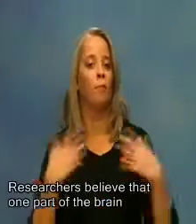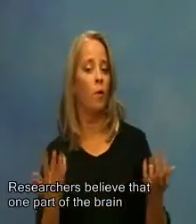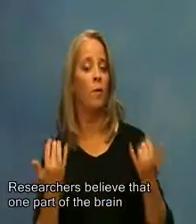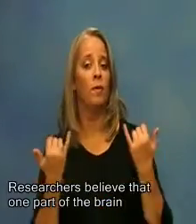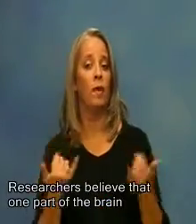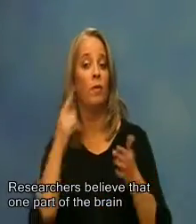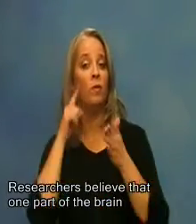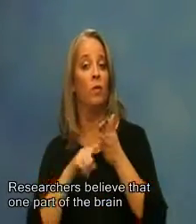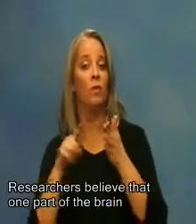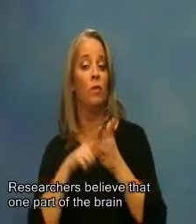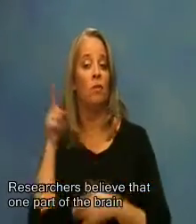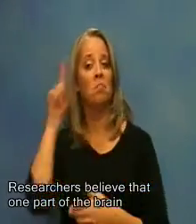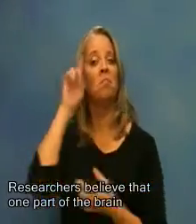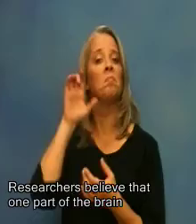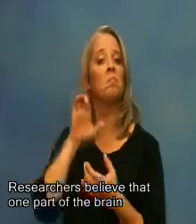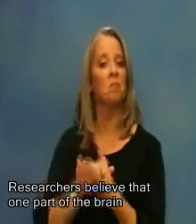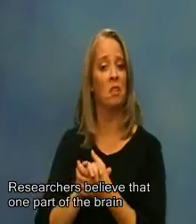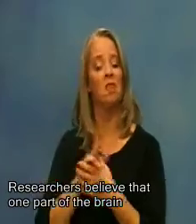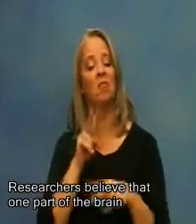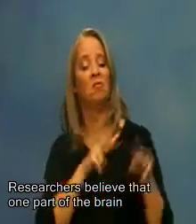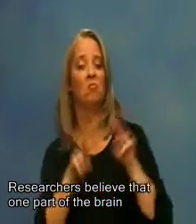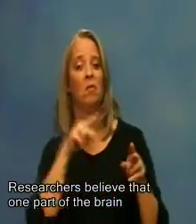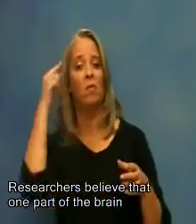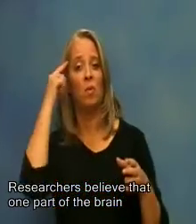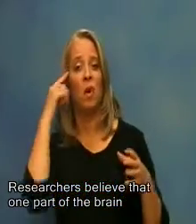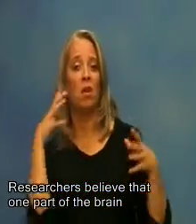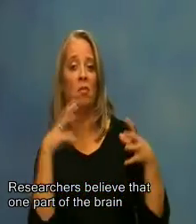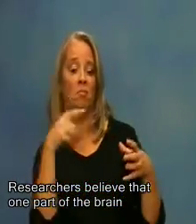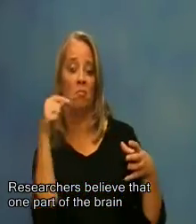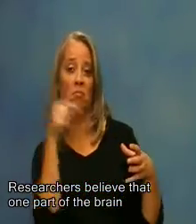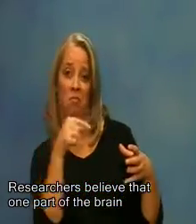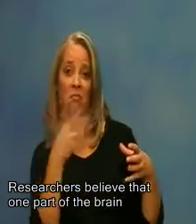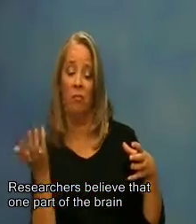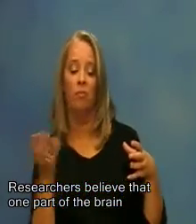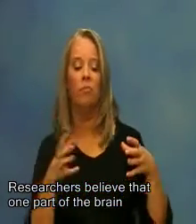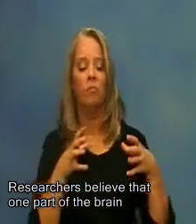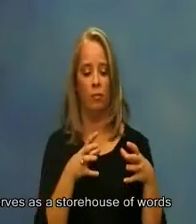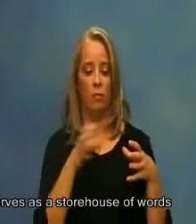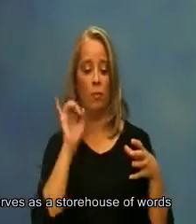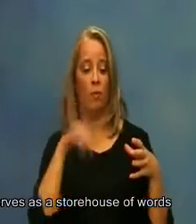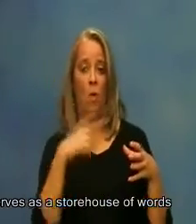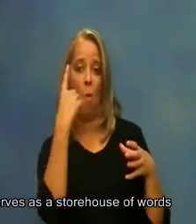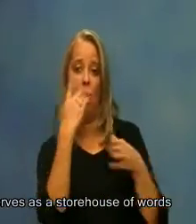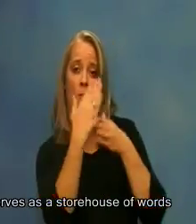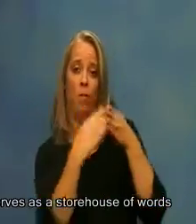Rest, believe that one part of the brain serves as a